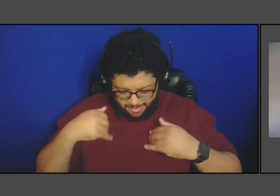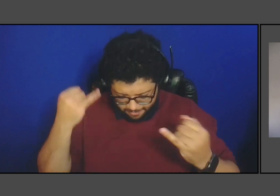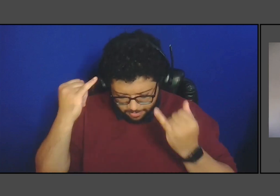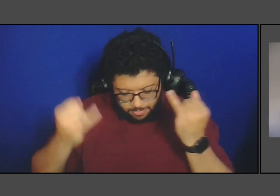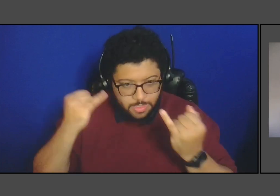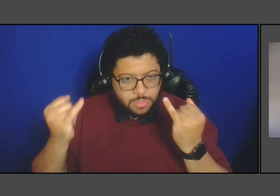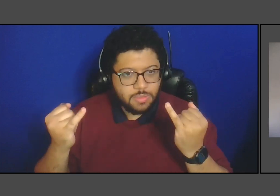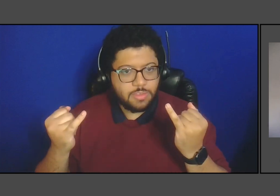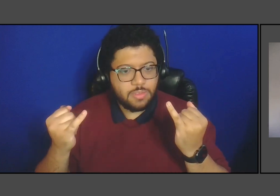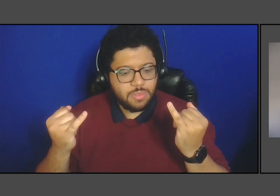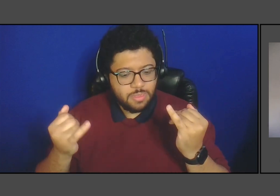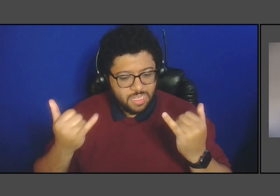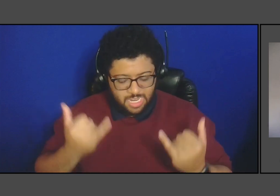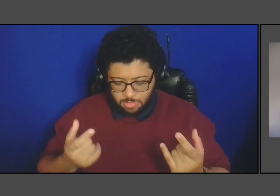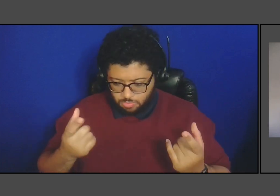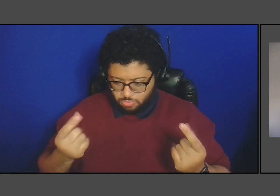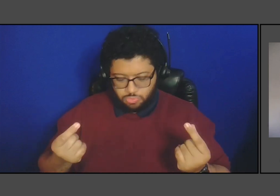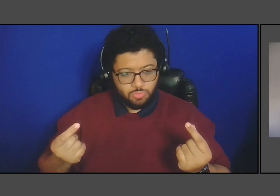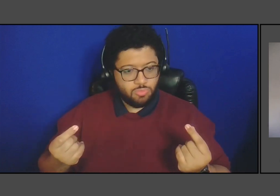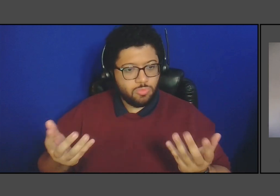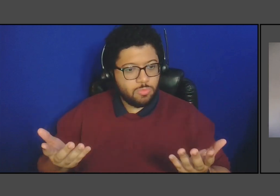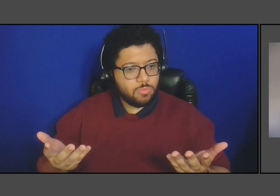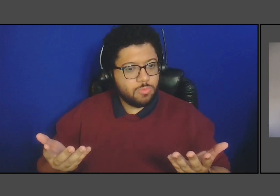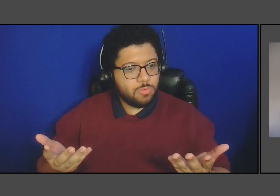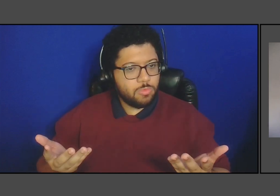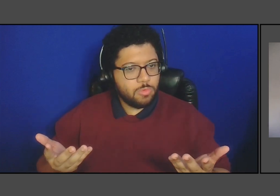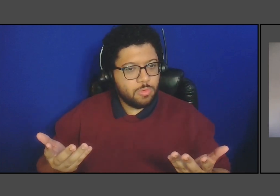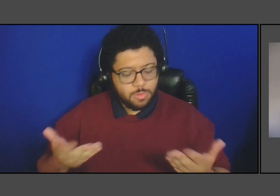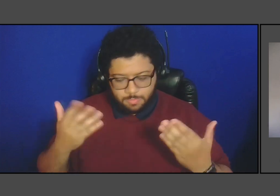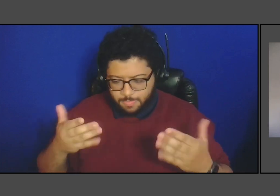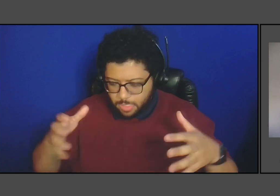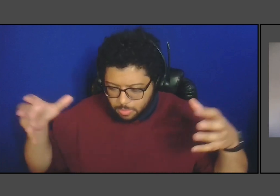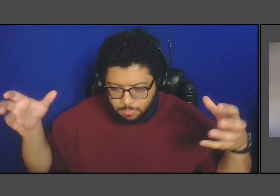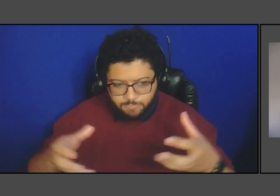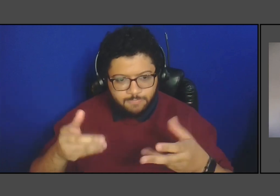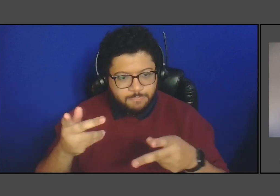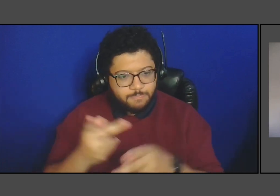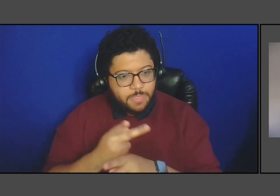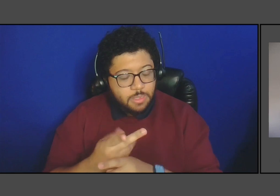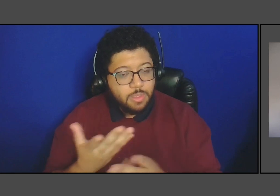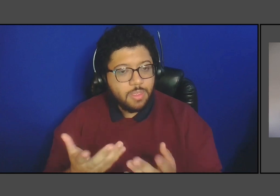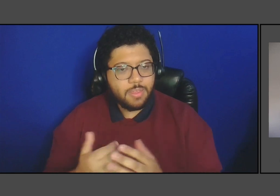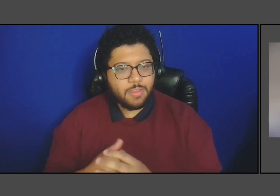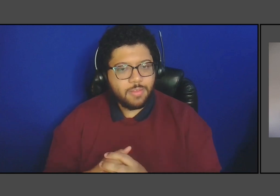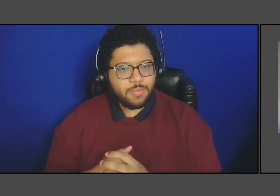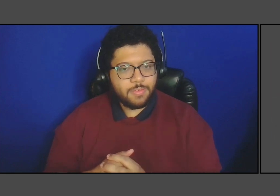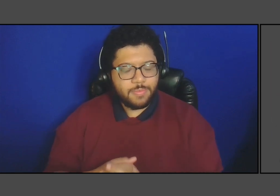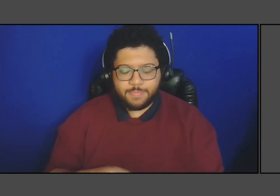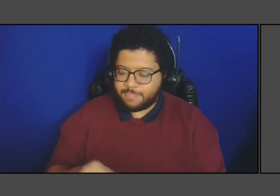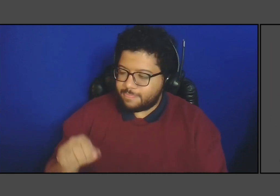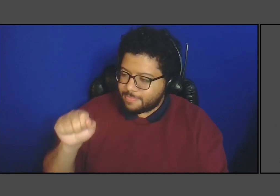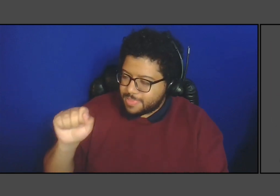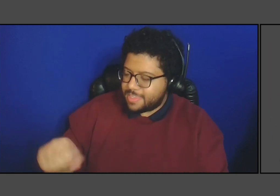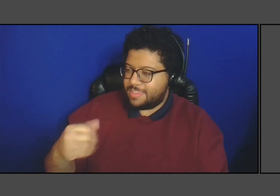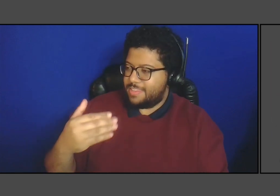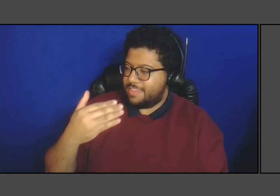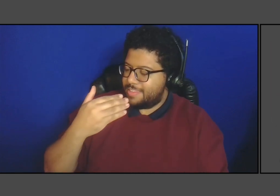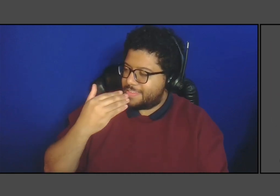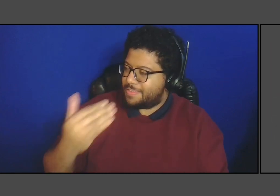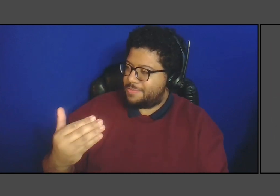what do we do with it? Let's come together. Yes. Thank you. Thank you.